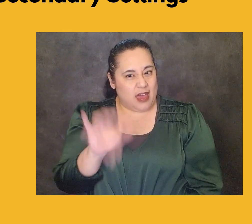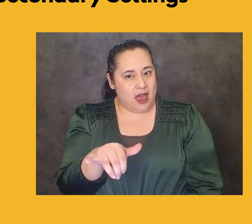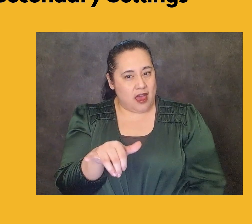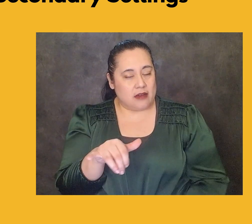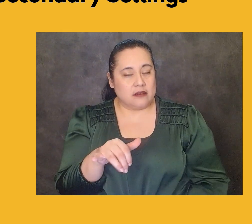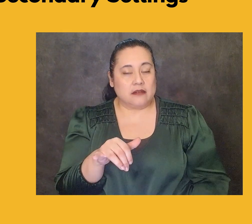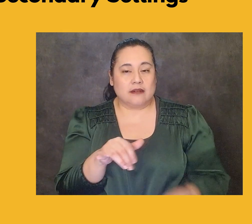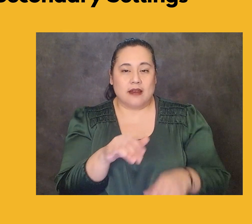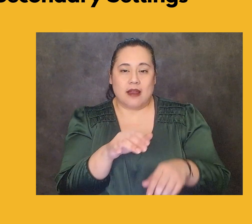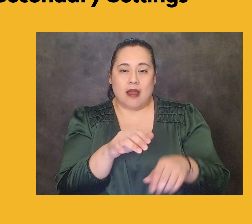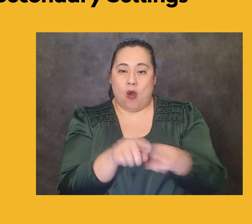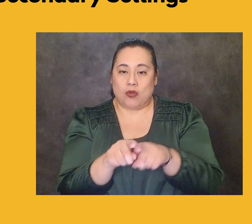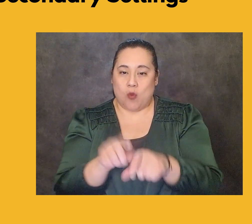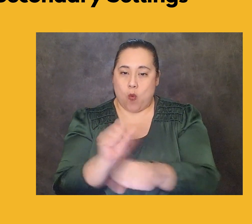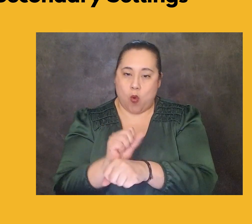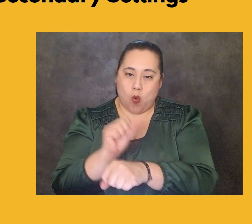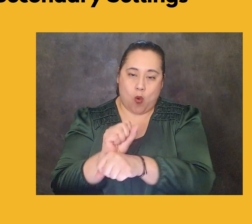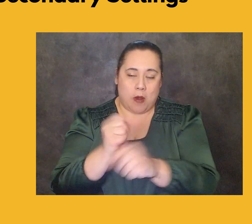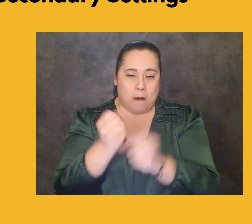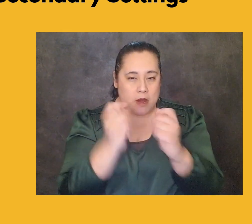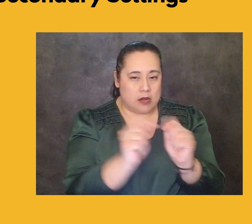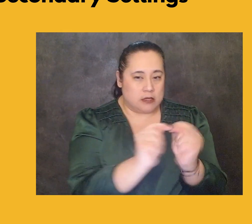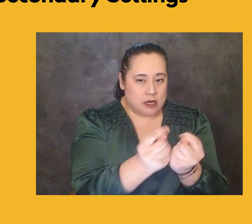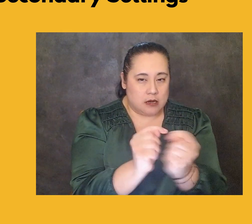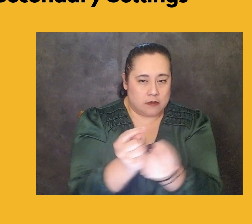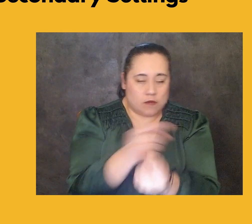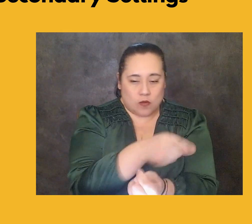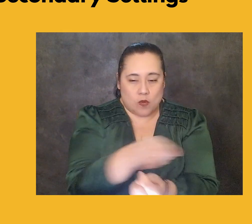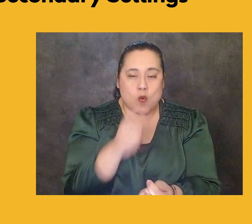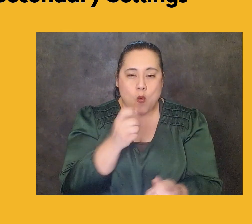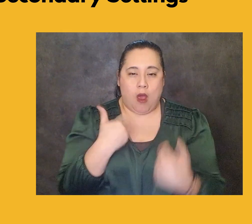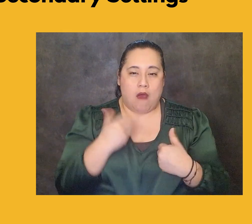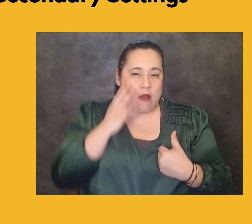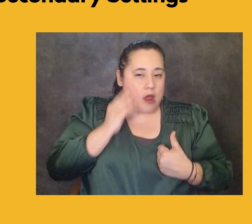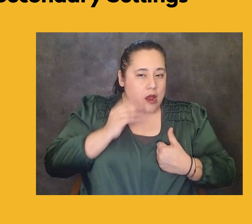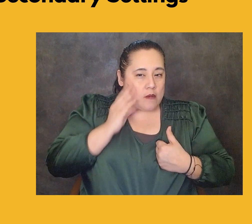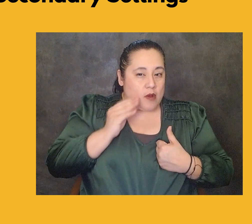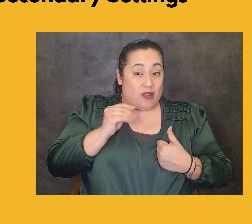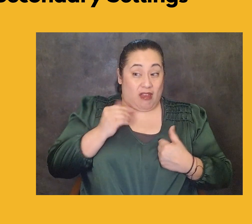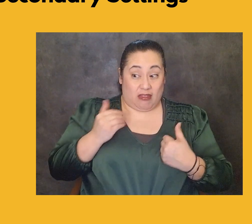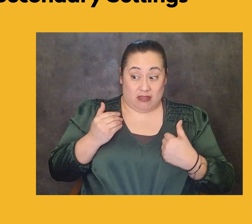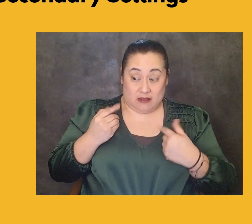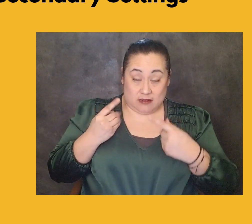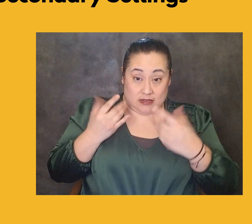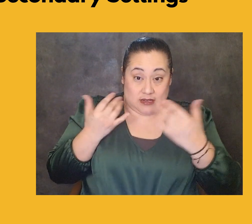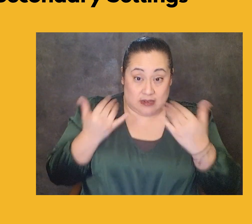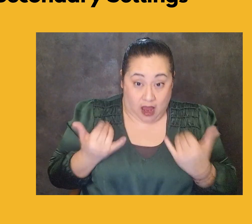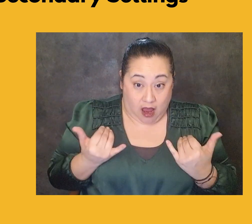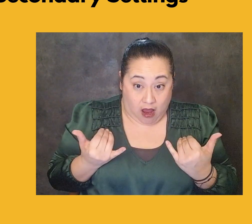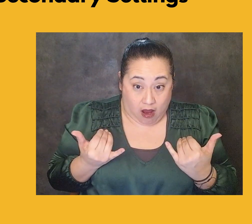So that also working with many teams, you know,